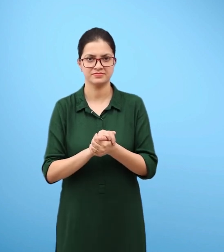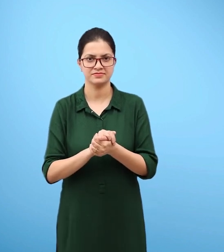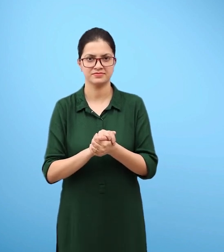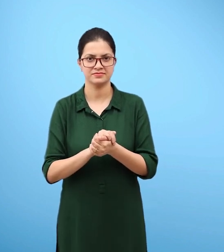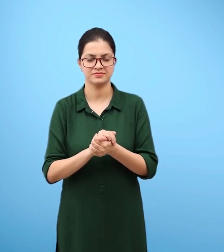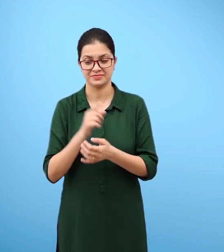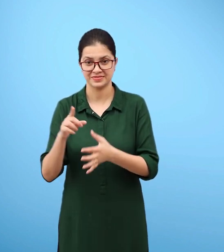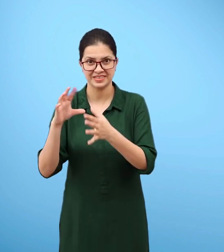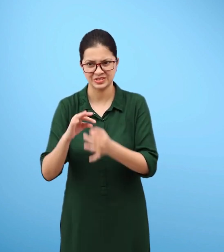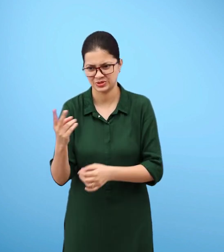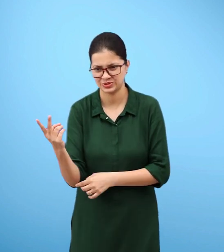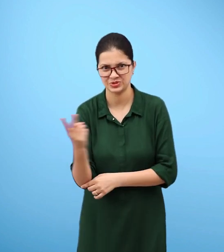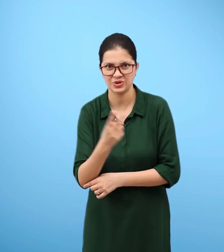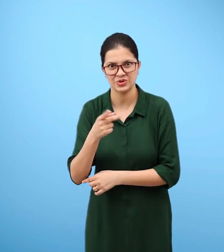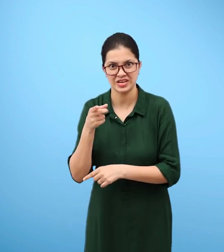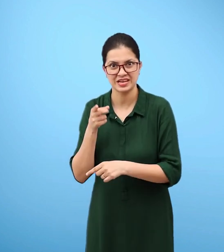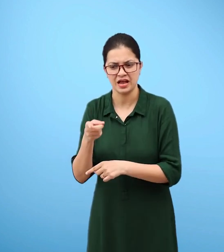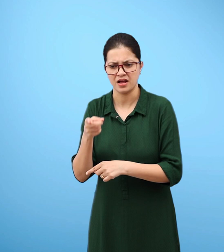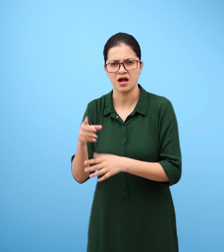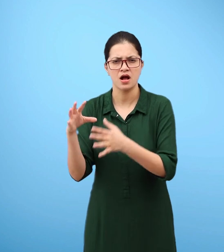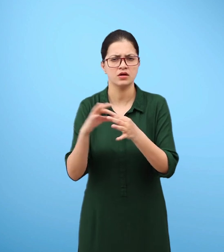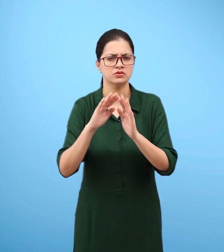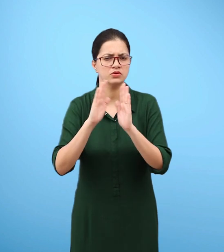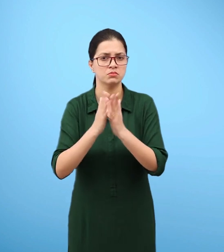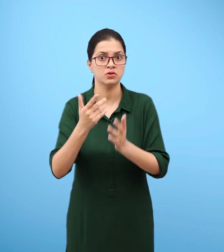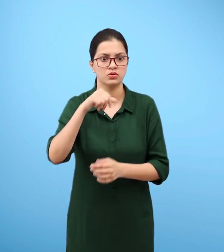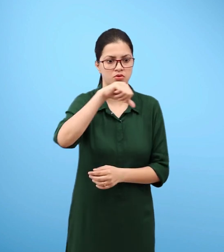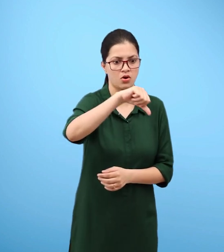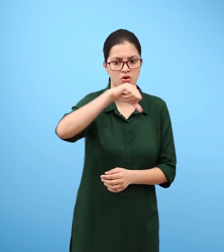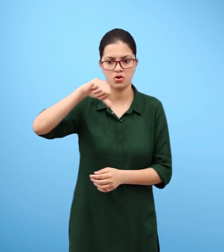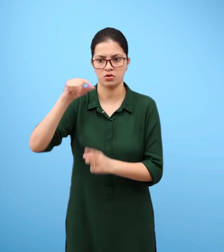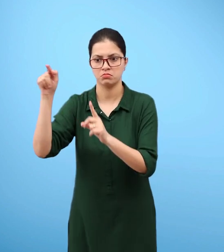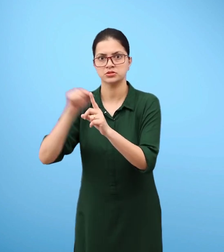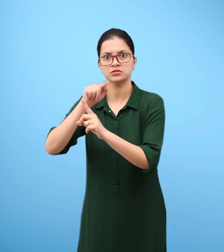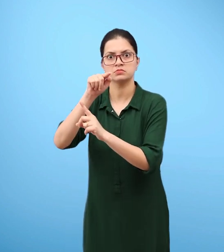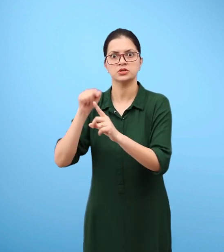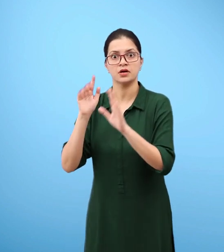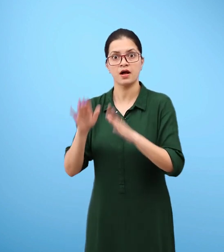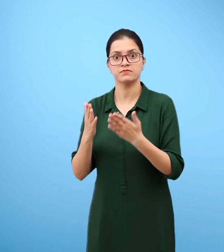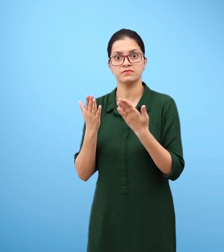In fact, these two gases together make up 99% of the air.